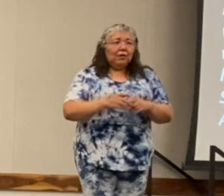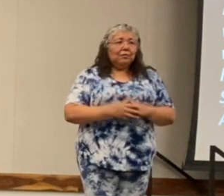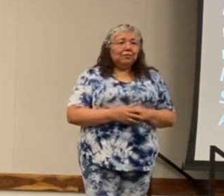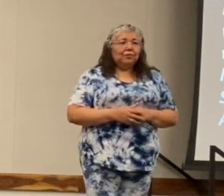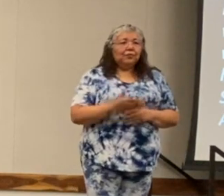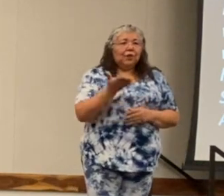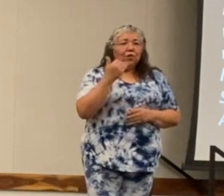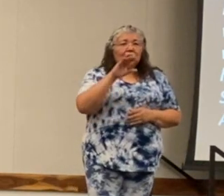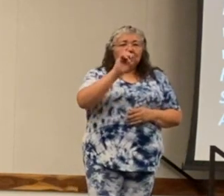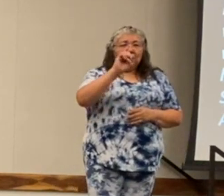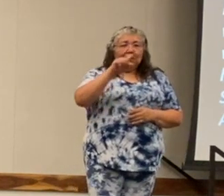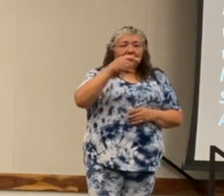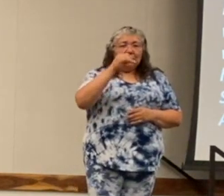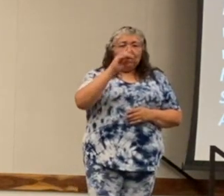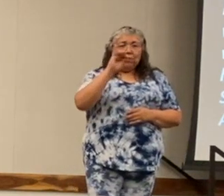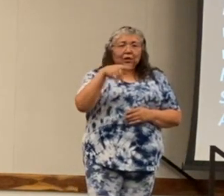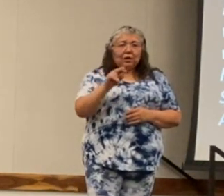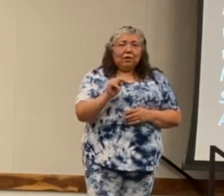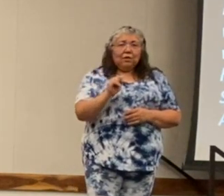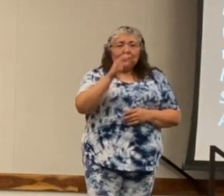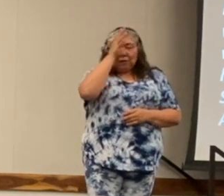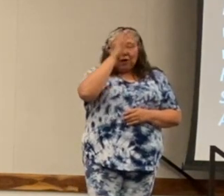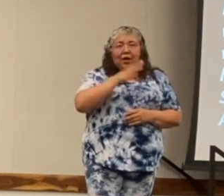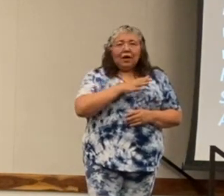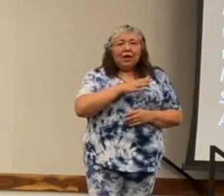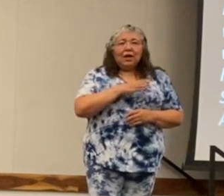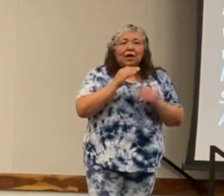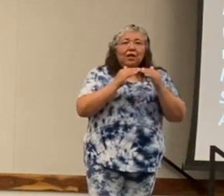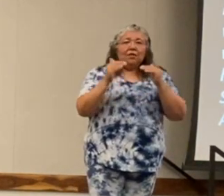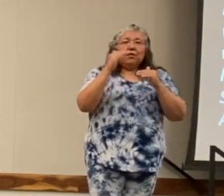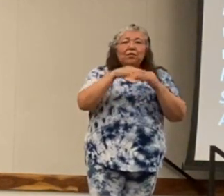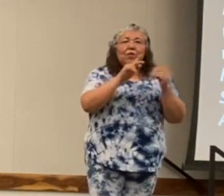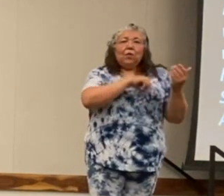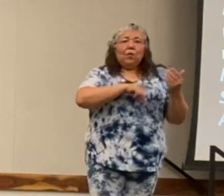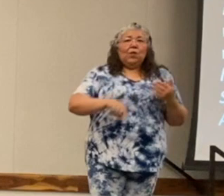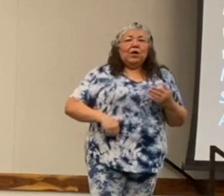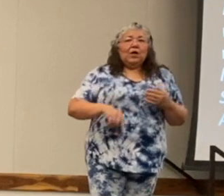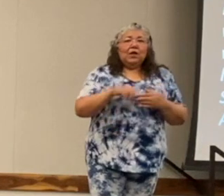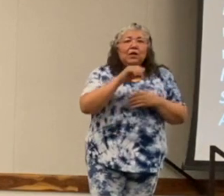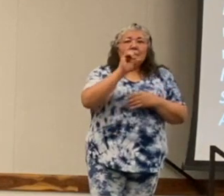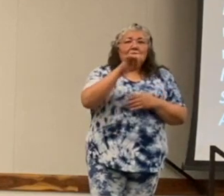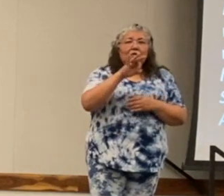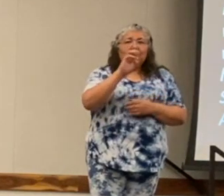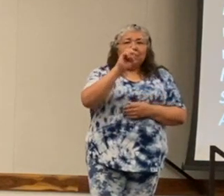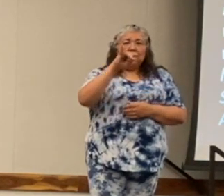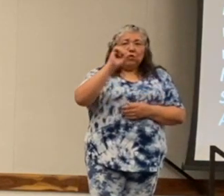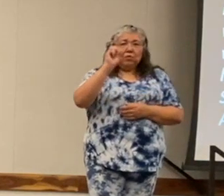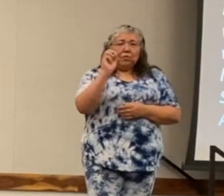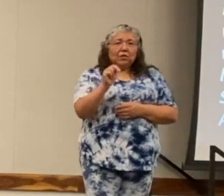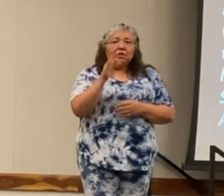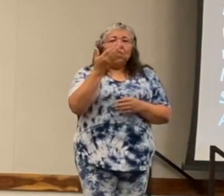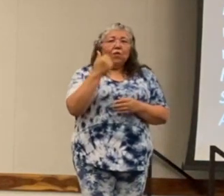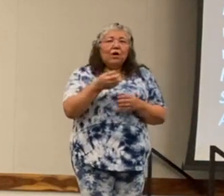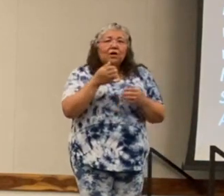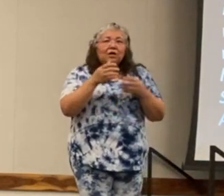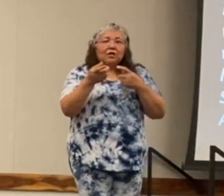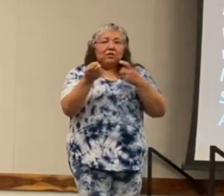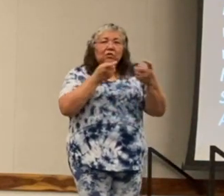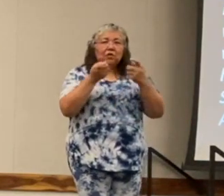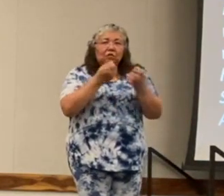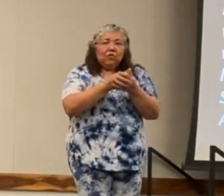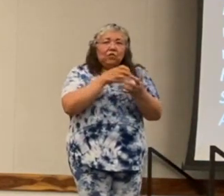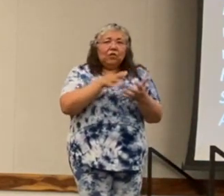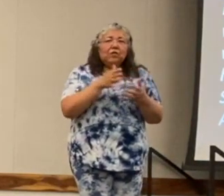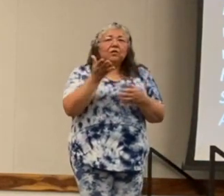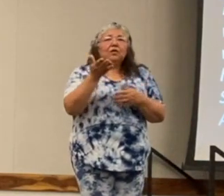There was an Ethiopian man, a eunuch, and a high official of Candace, queen of the Ethiopians, who was in charge of her entire treasury. He had come